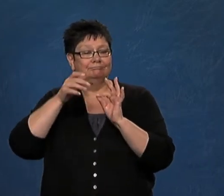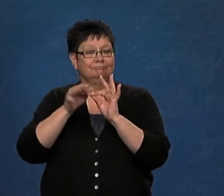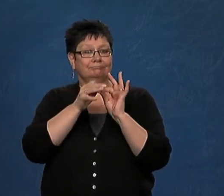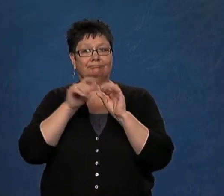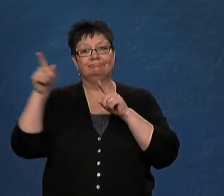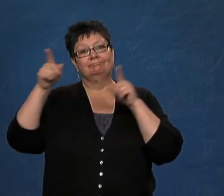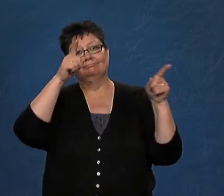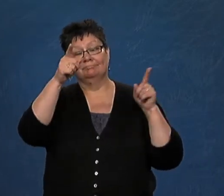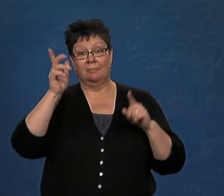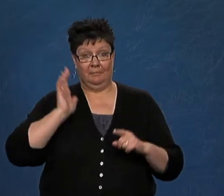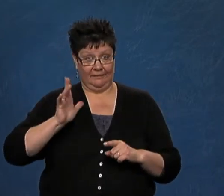interpreter.